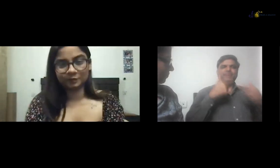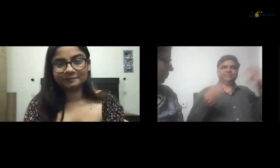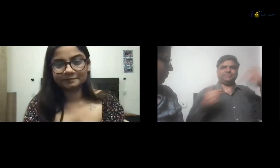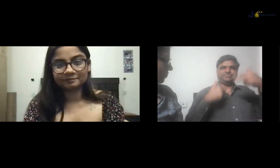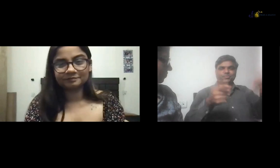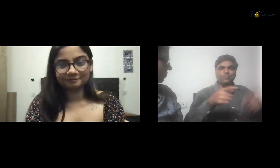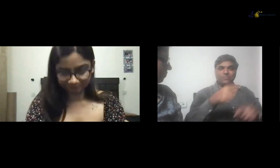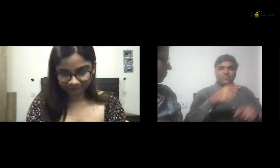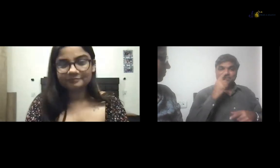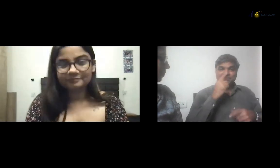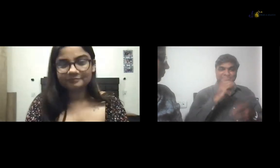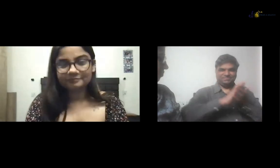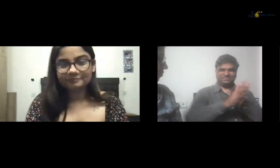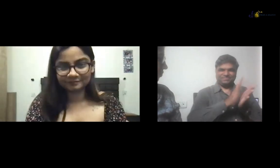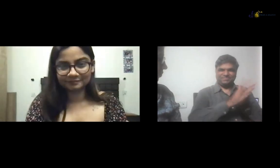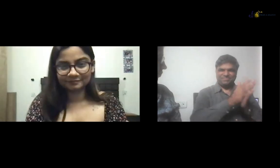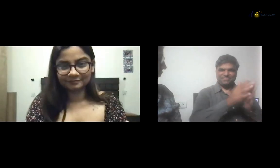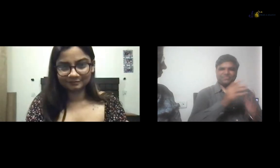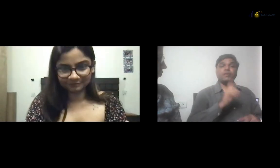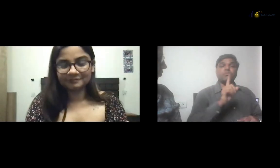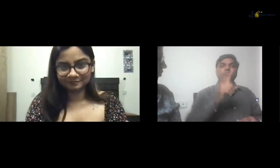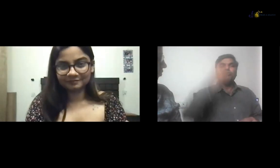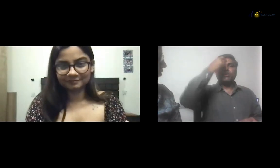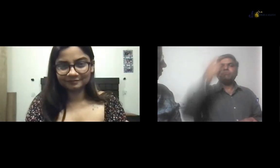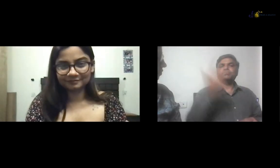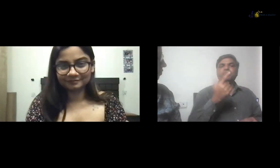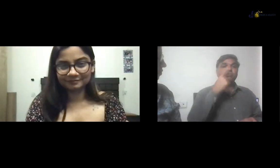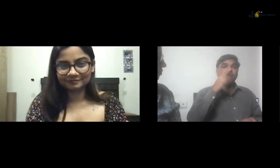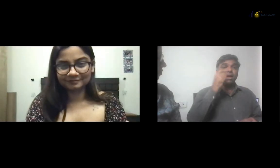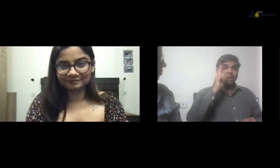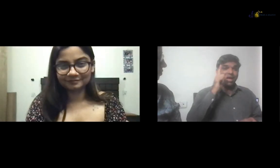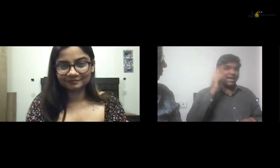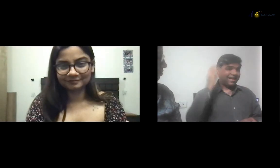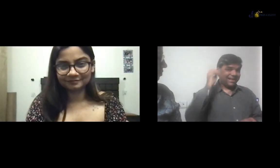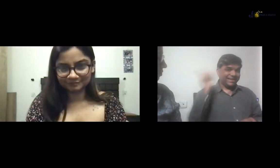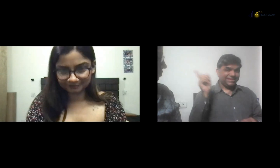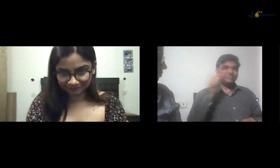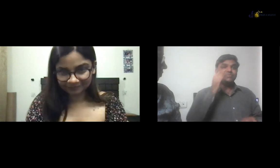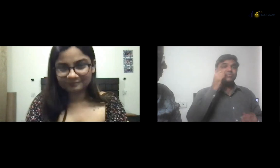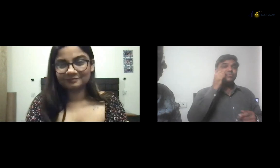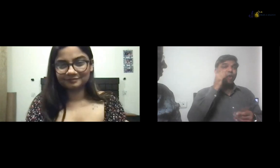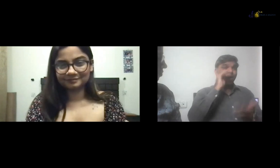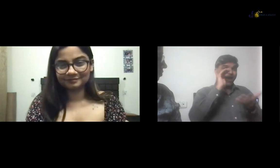So what Kajal has commented, that she was saying that women are being raped, but the problem is the hearing